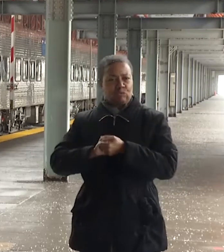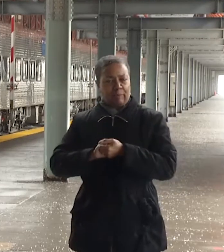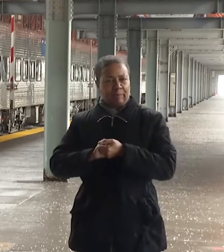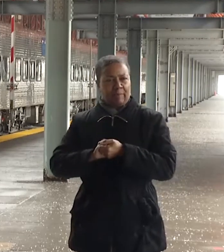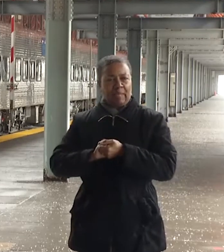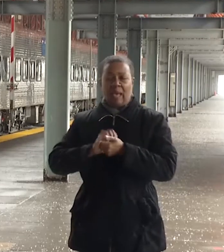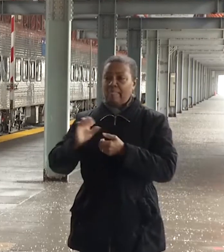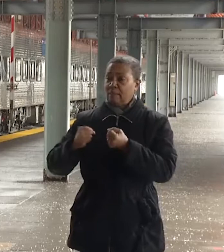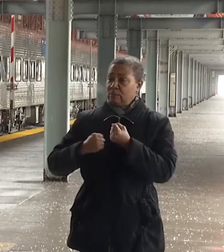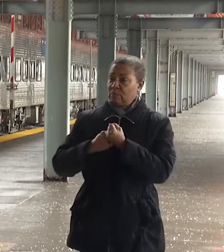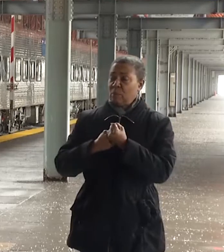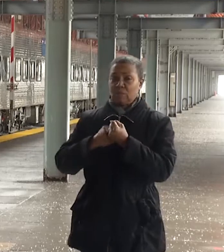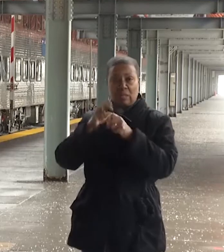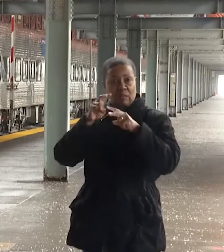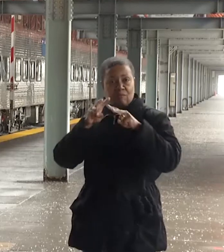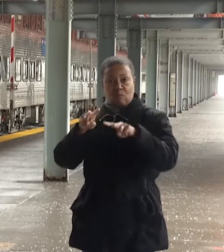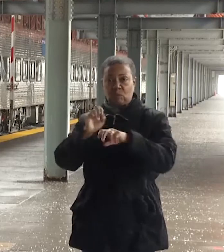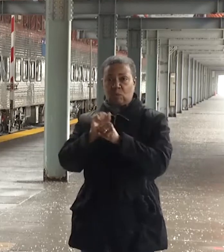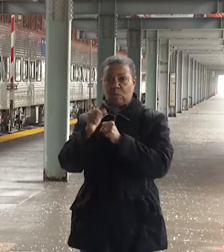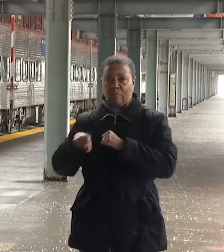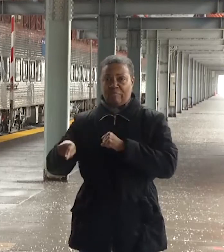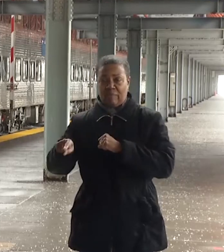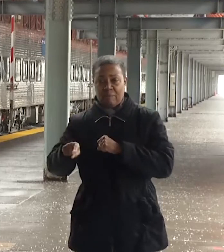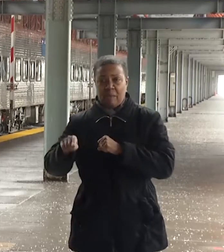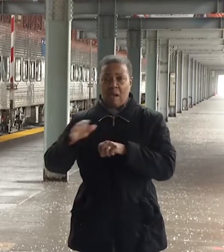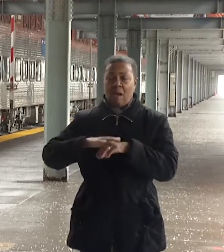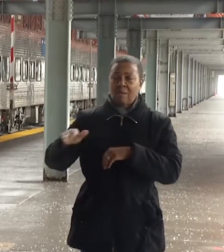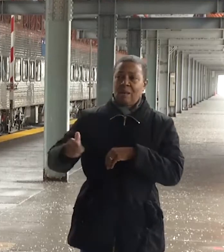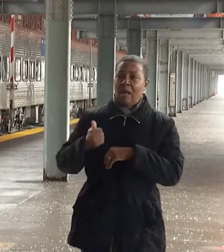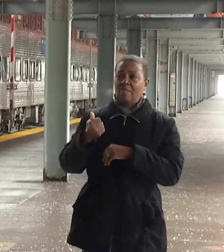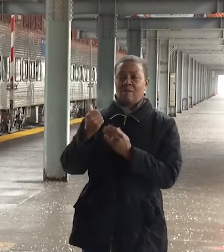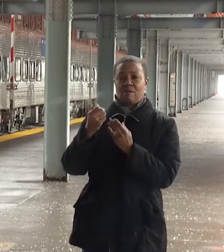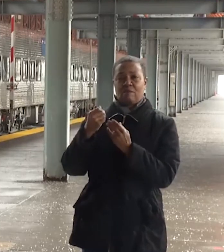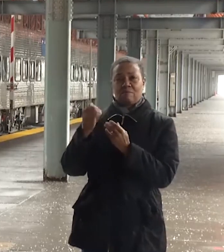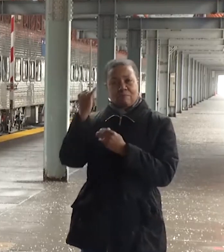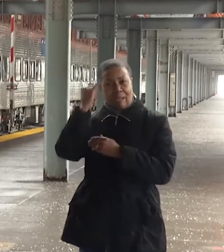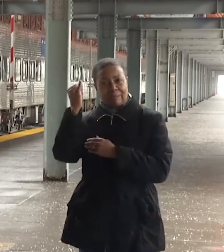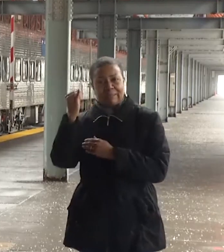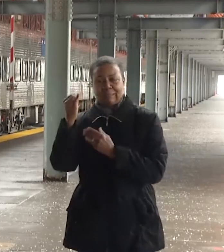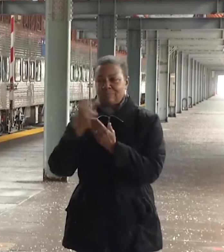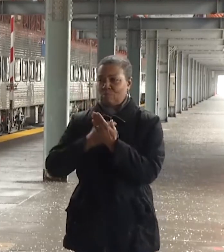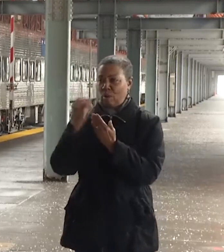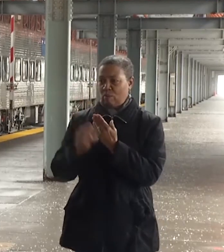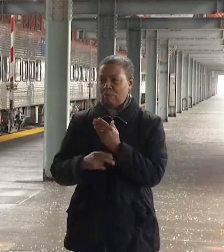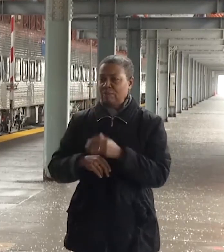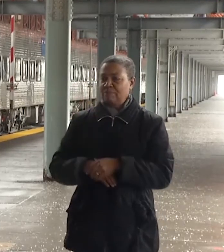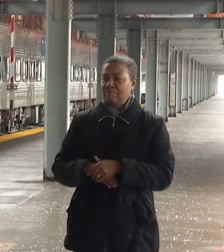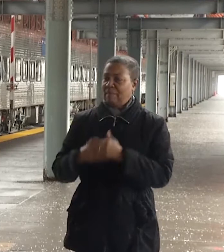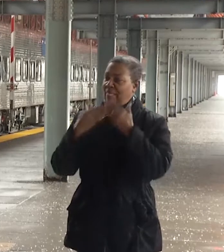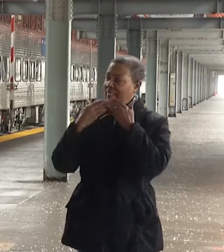and support and look forward to working with them on other endeavors. Thank you.